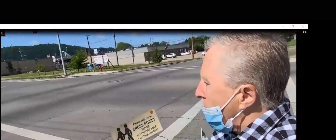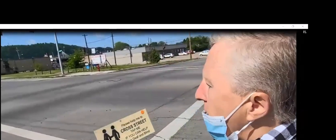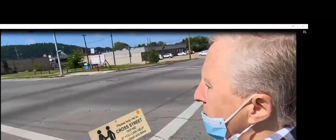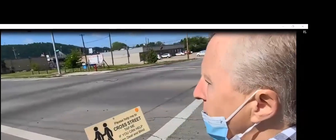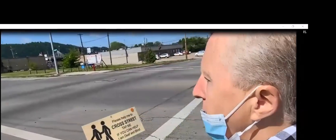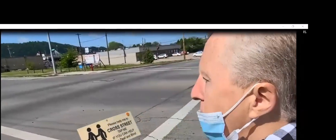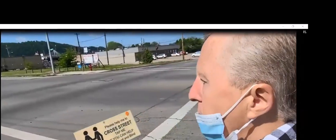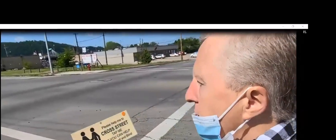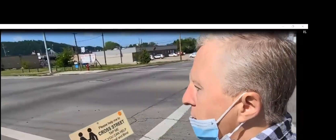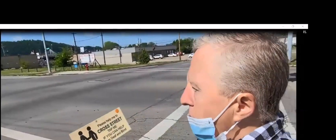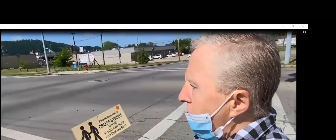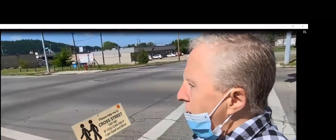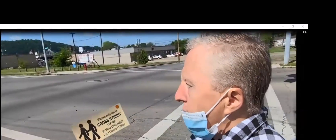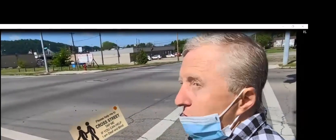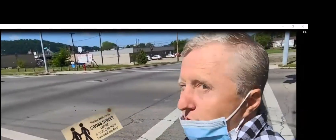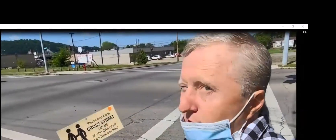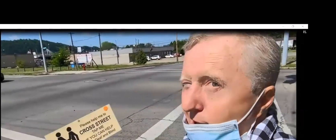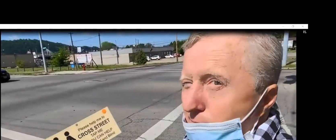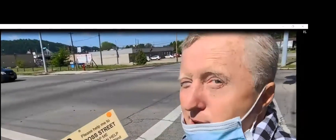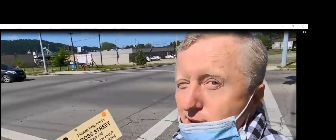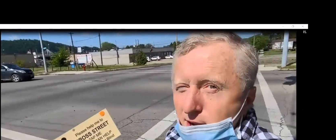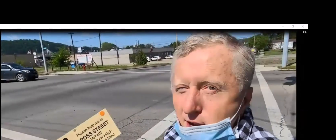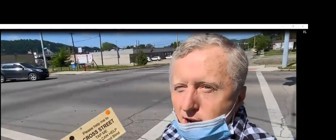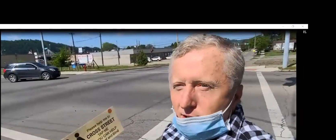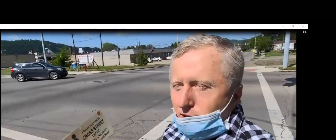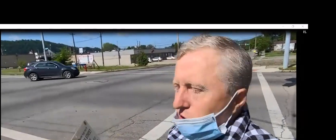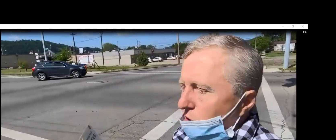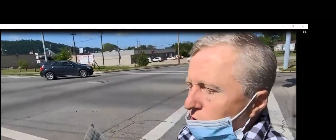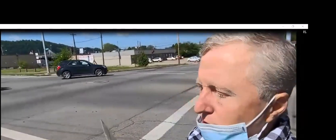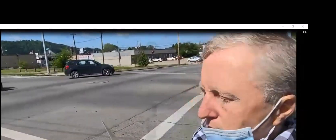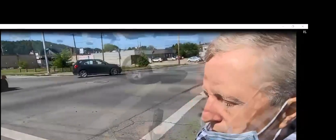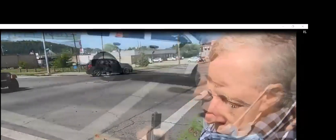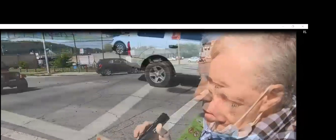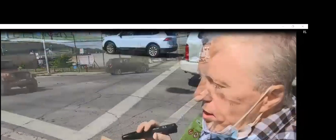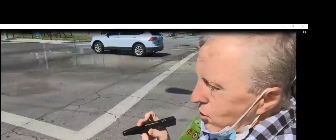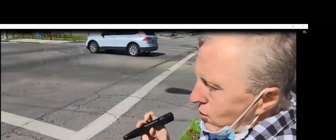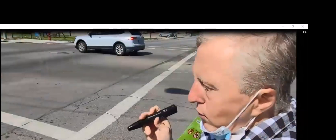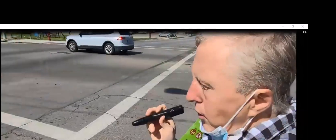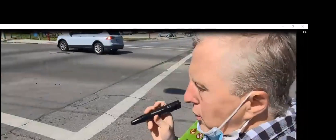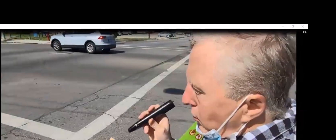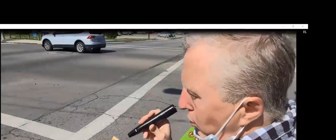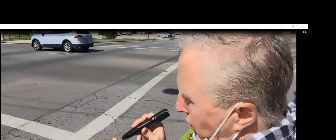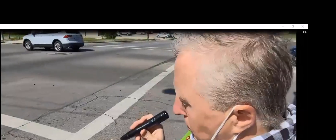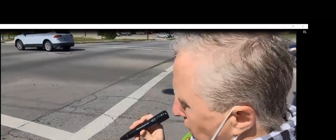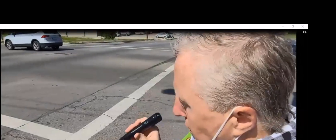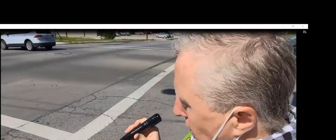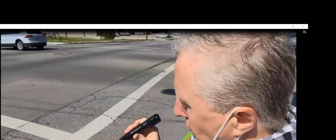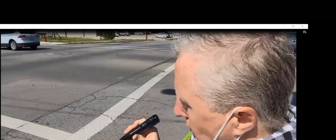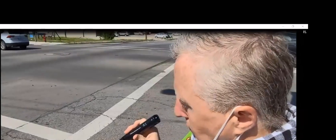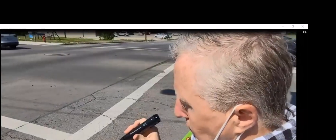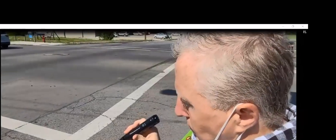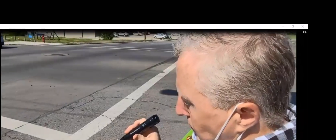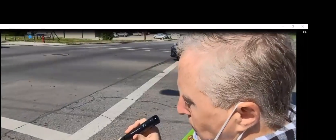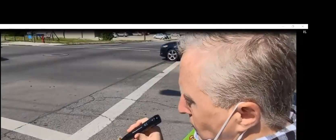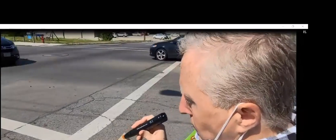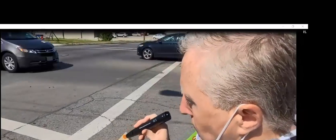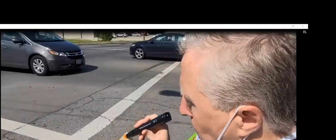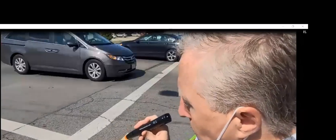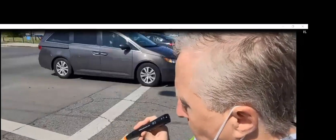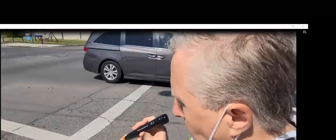my little thing that says, please help me cross the street. Tap me on the shoulder. This could be used for multiple disabilities.